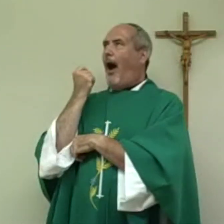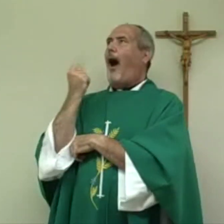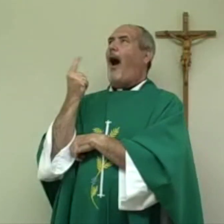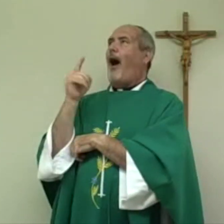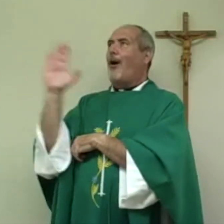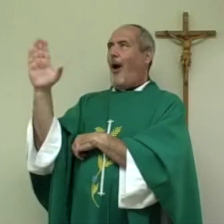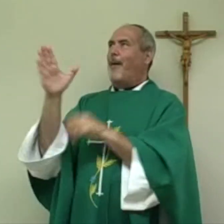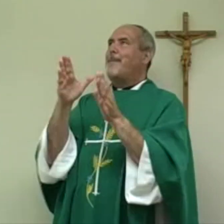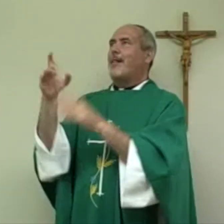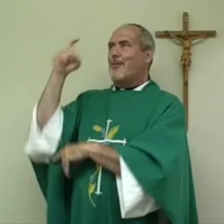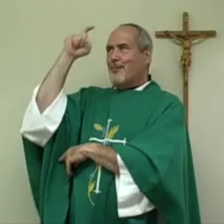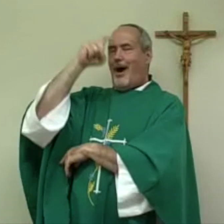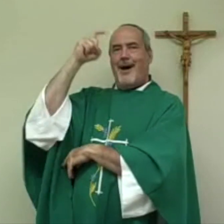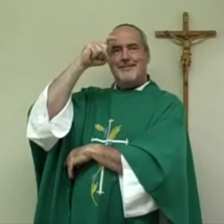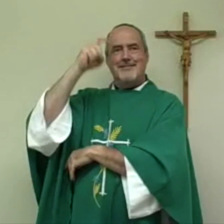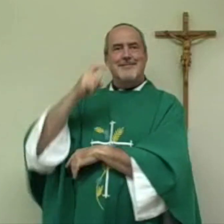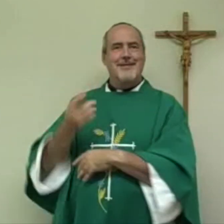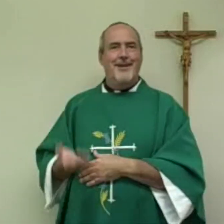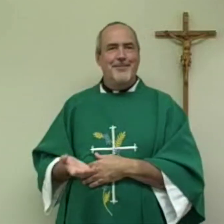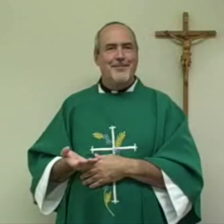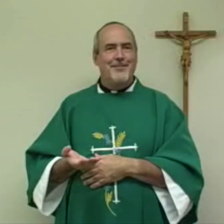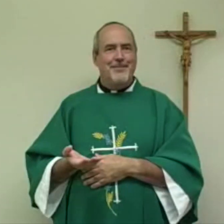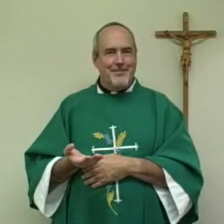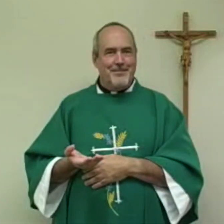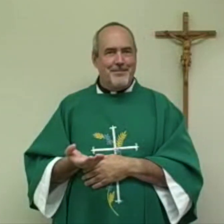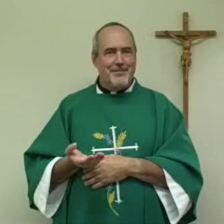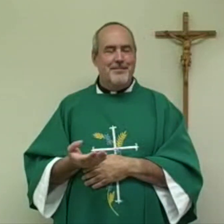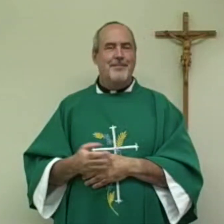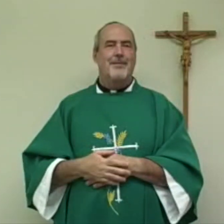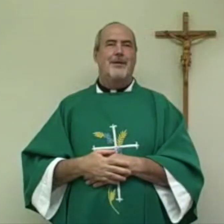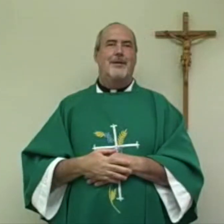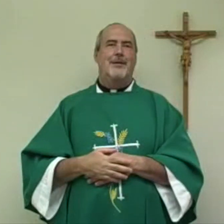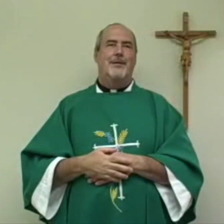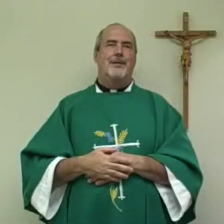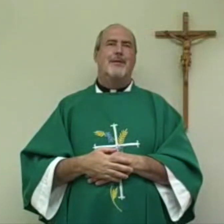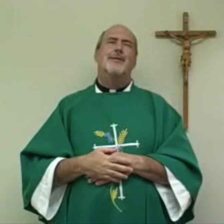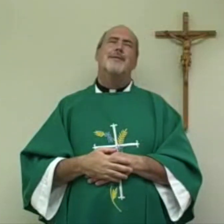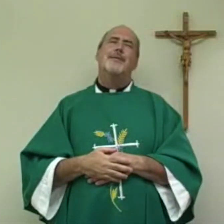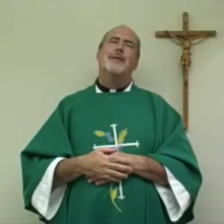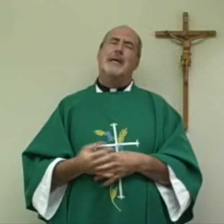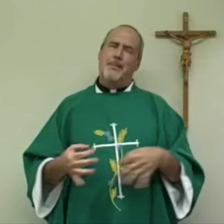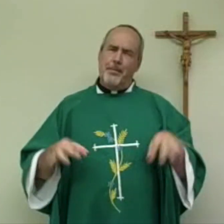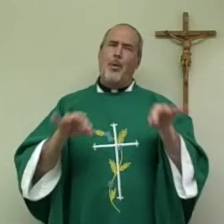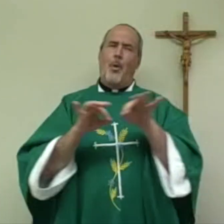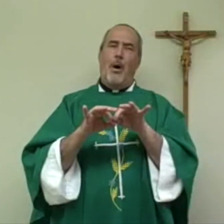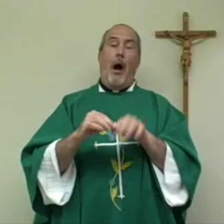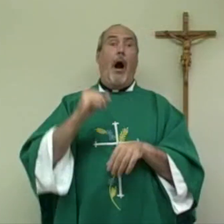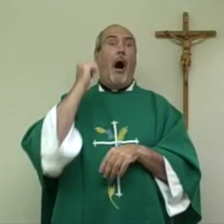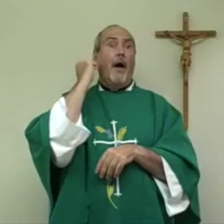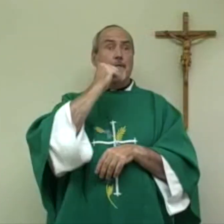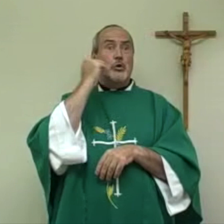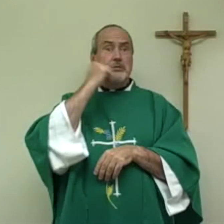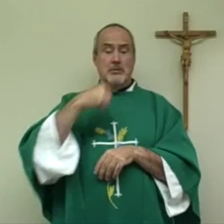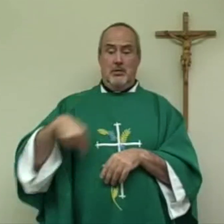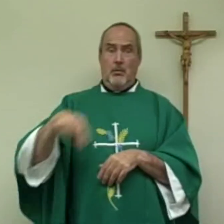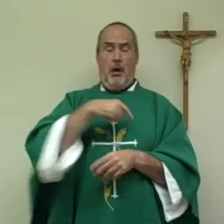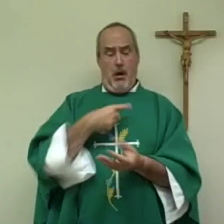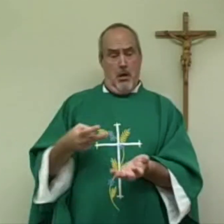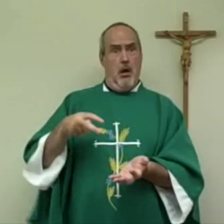God's greater plan. And then we may realize how wise God really is. So it's important